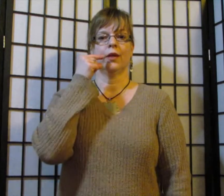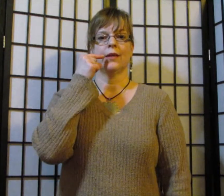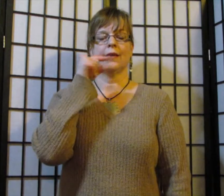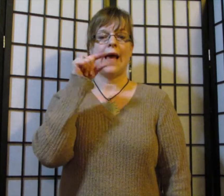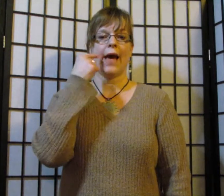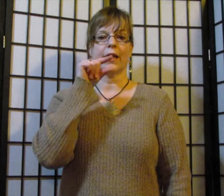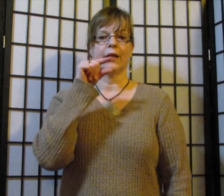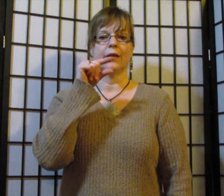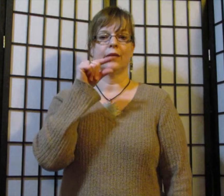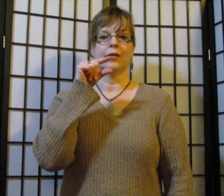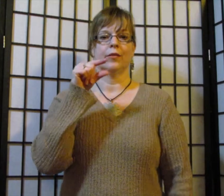Snack.